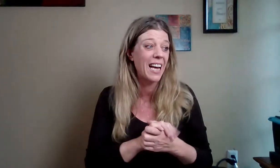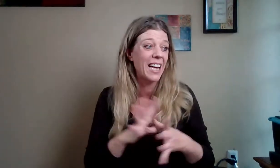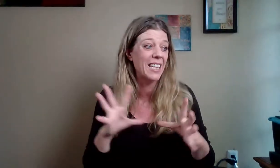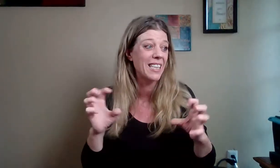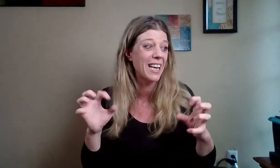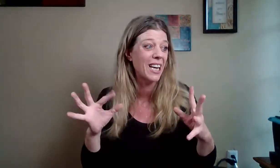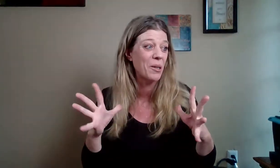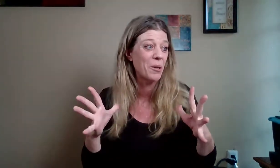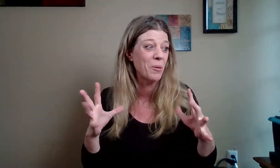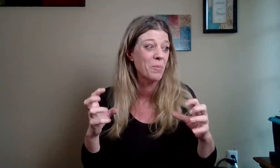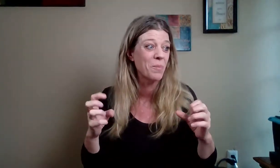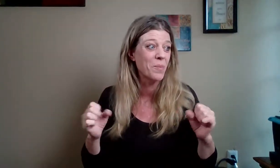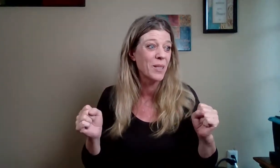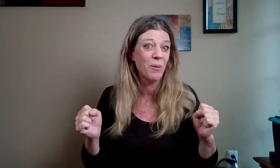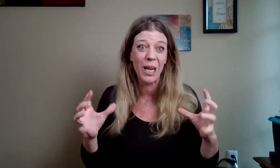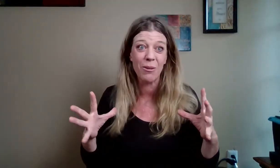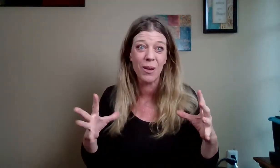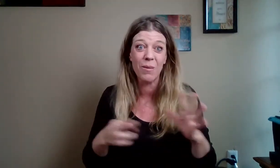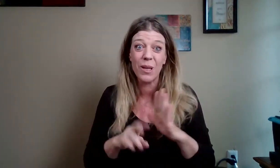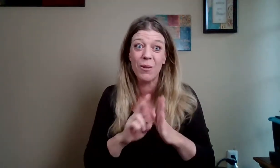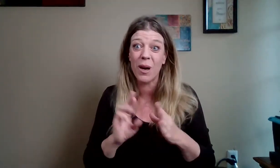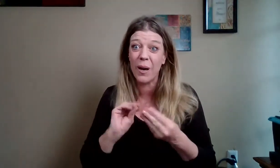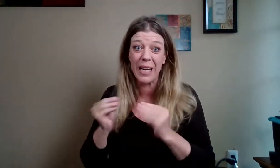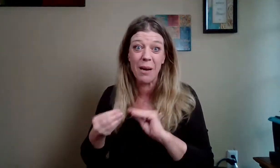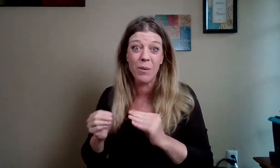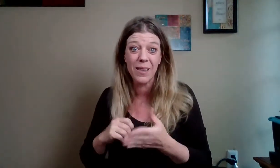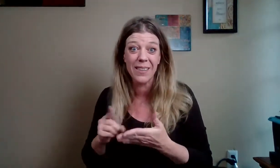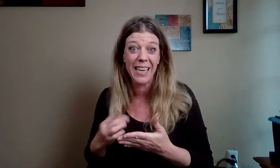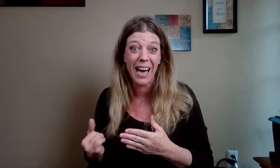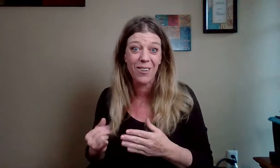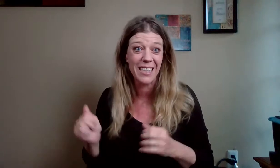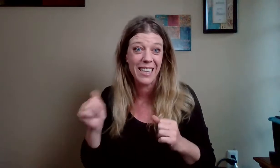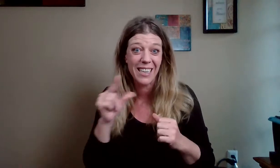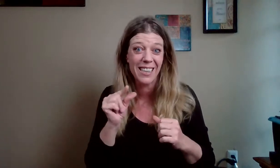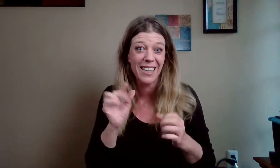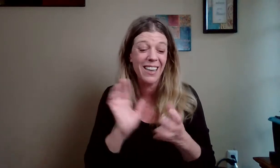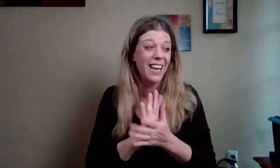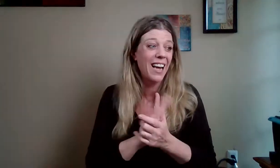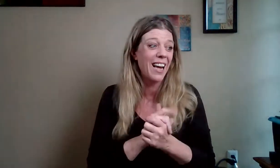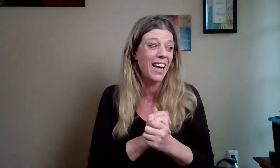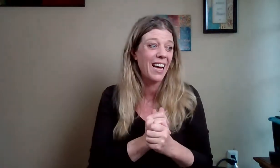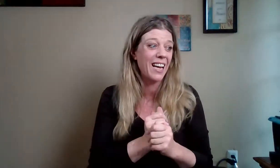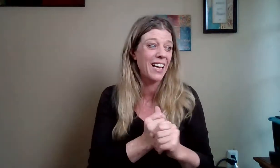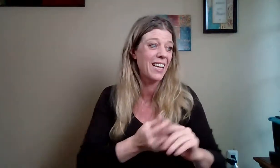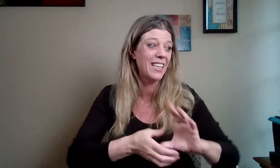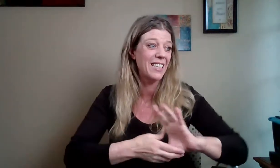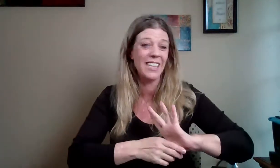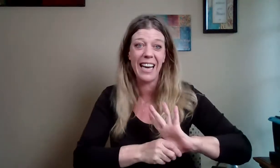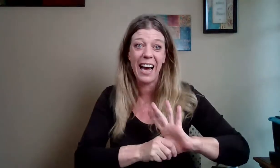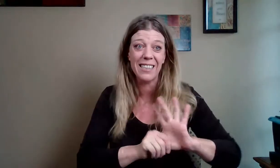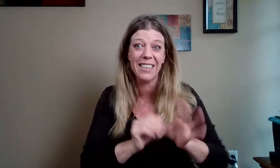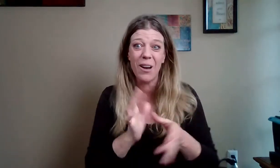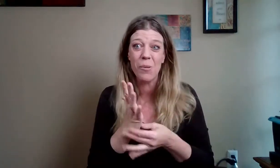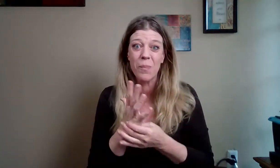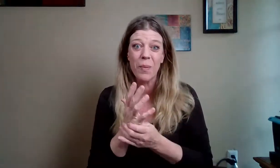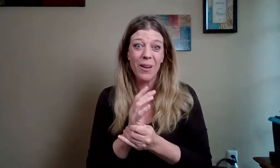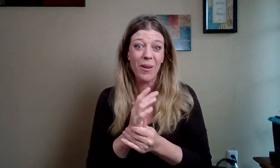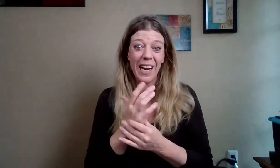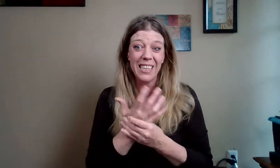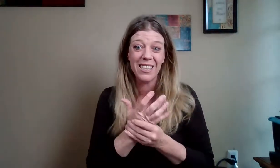And we're going to review our numbers and counting a little. And yeah, so go ahead and